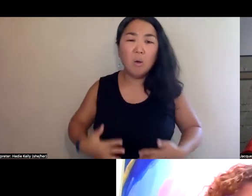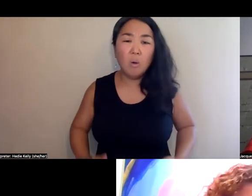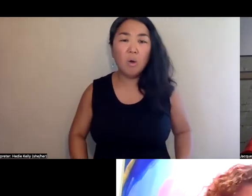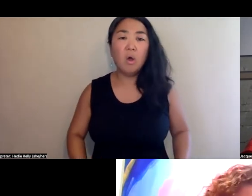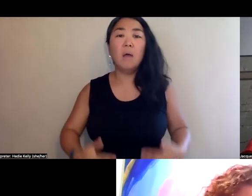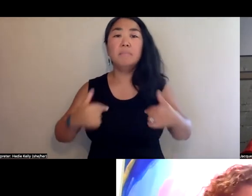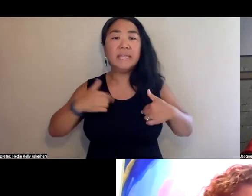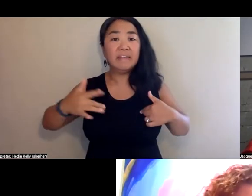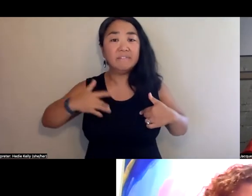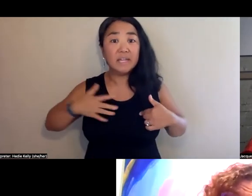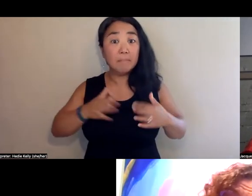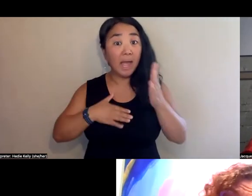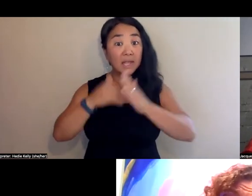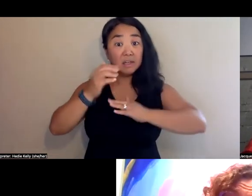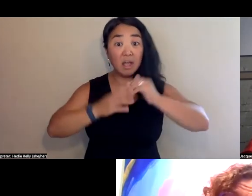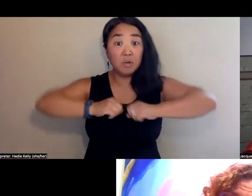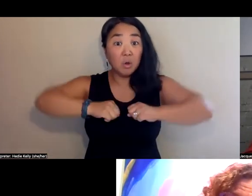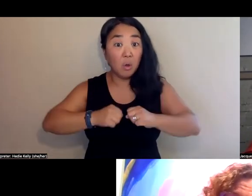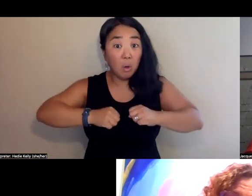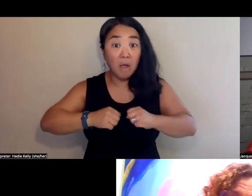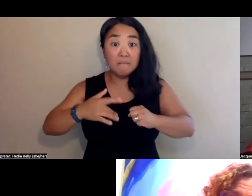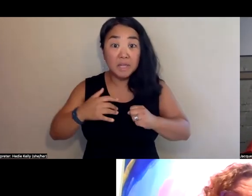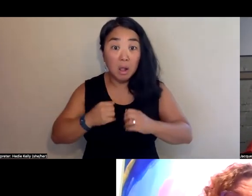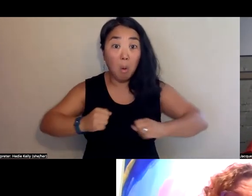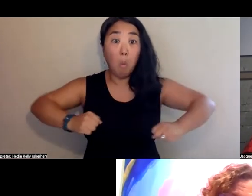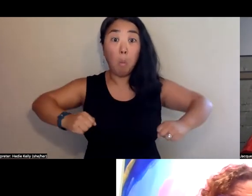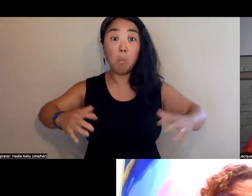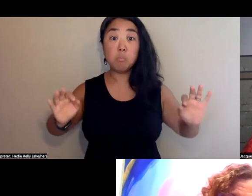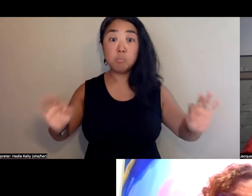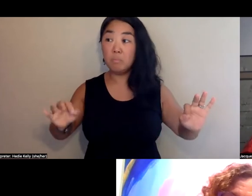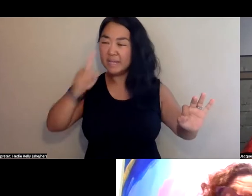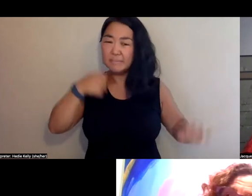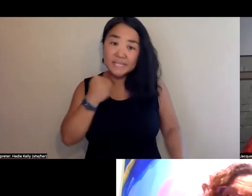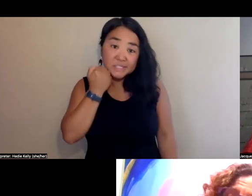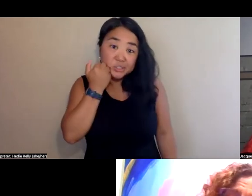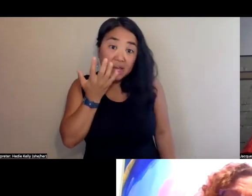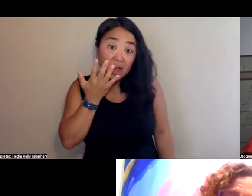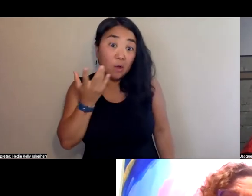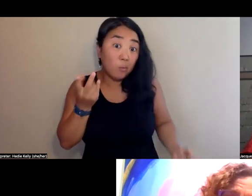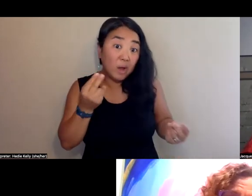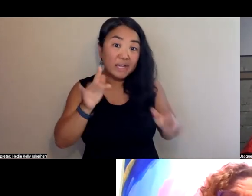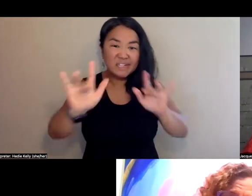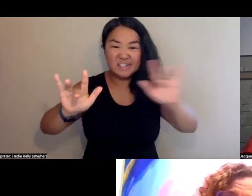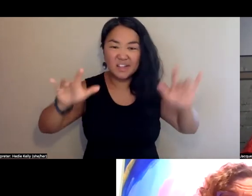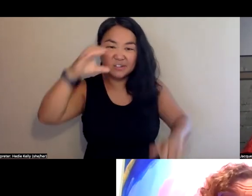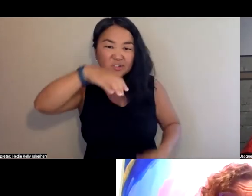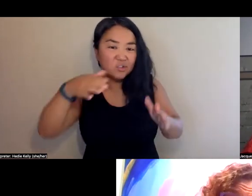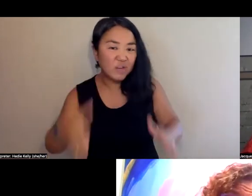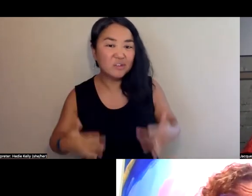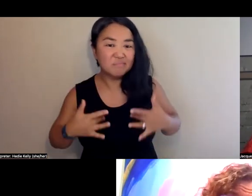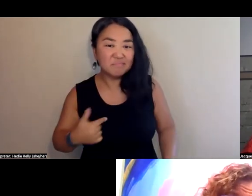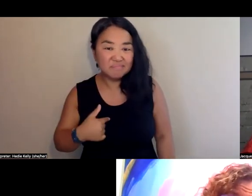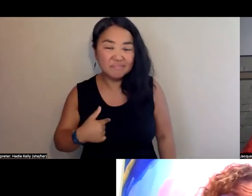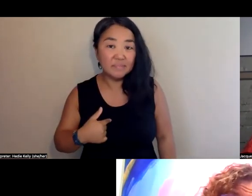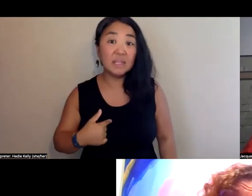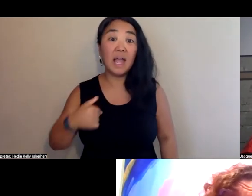stretched my comfort zones, because I'm very shy about touching strangers. And I fell